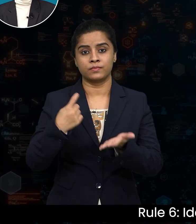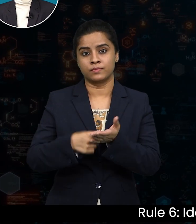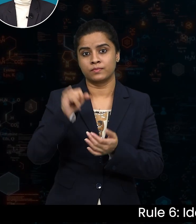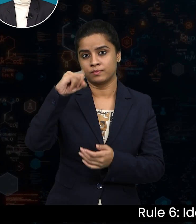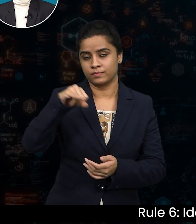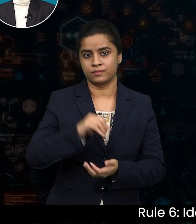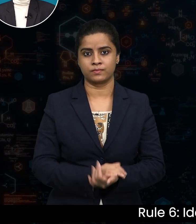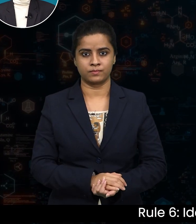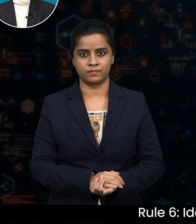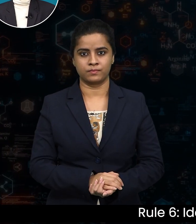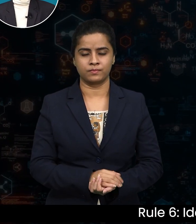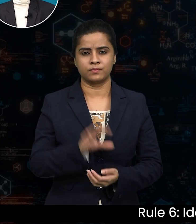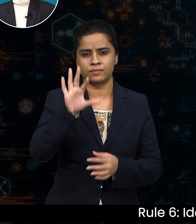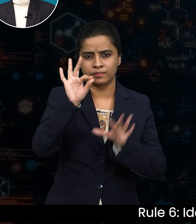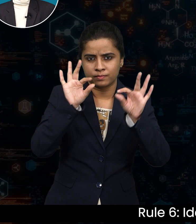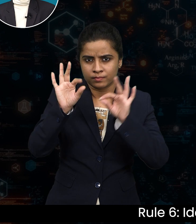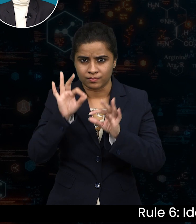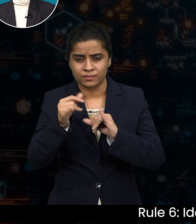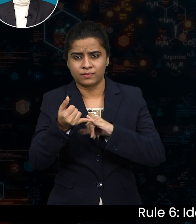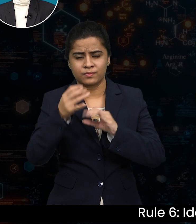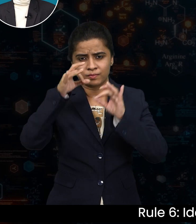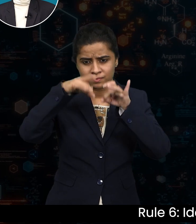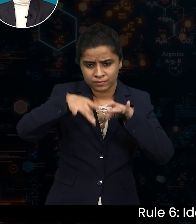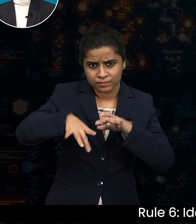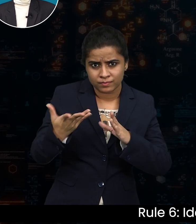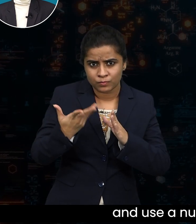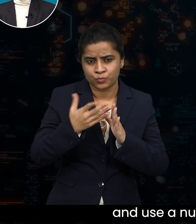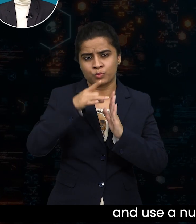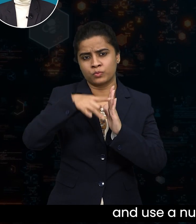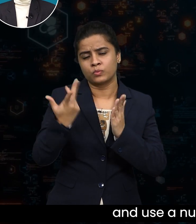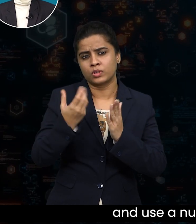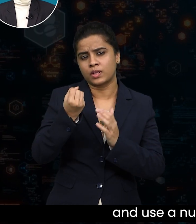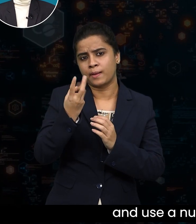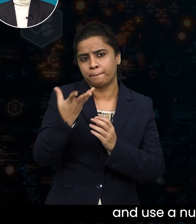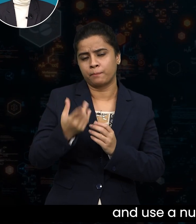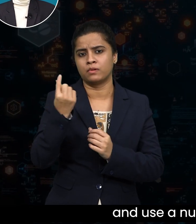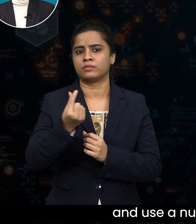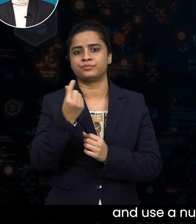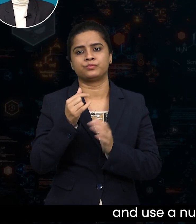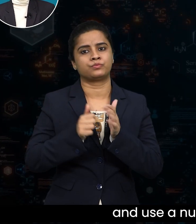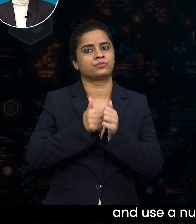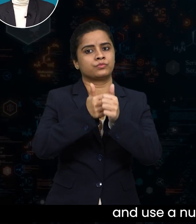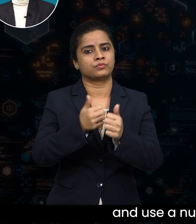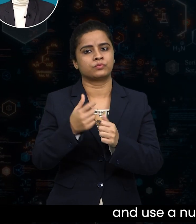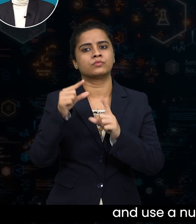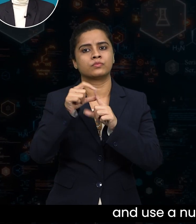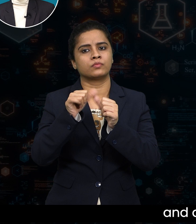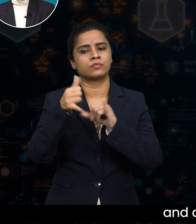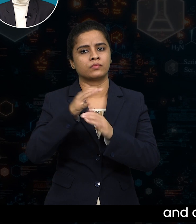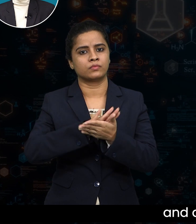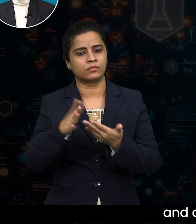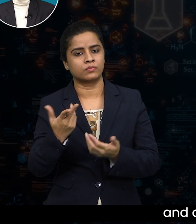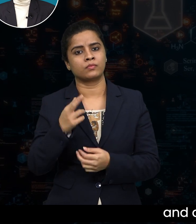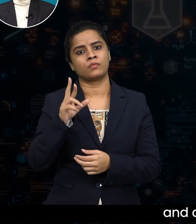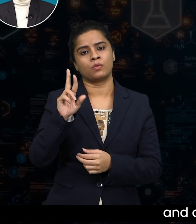Rule 6. Identify the substituent and use a number followed by a dash